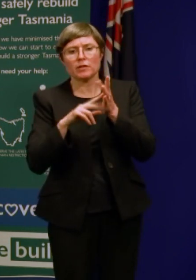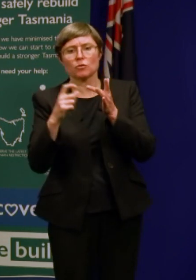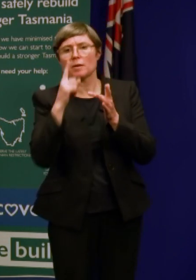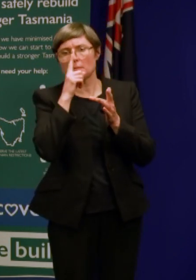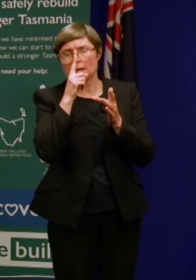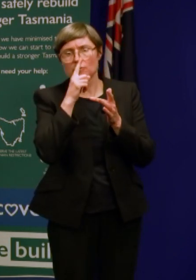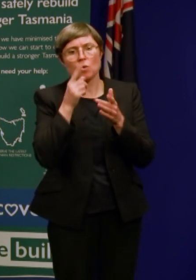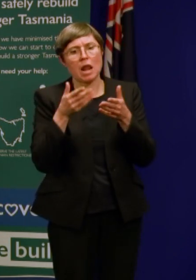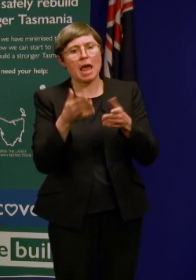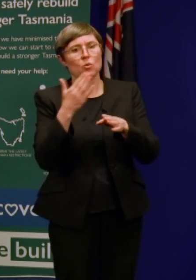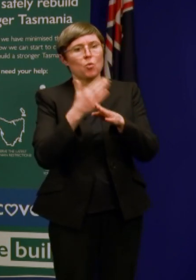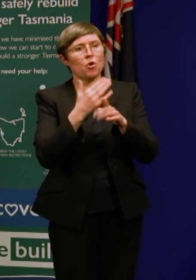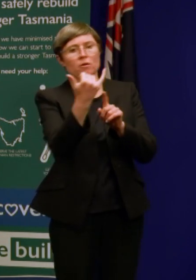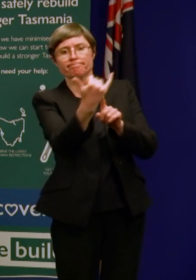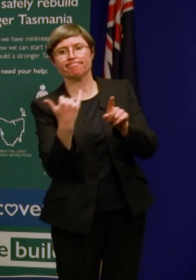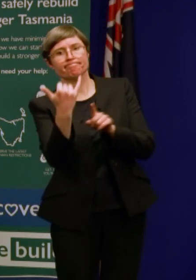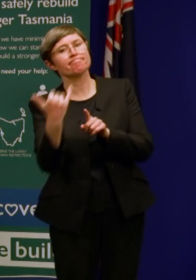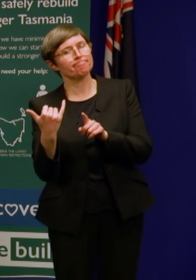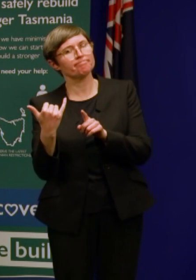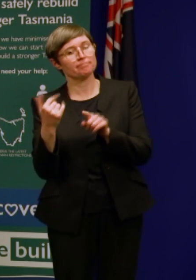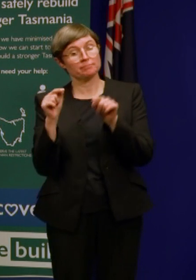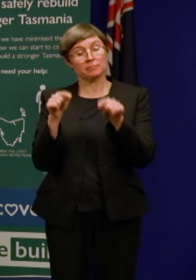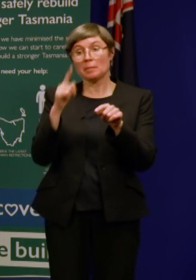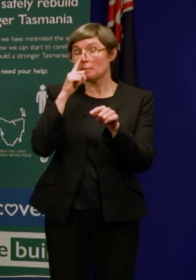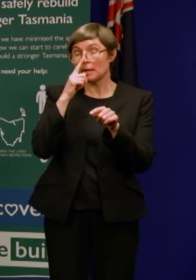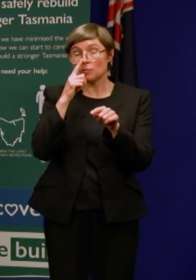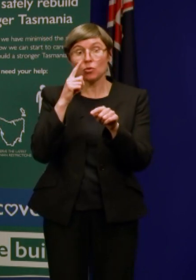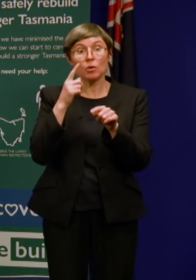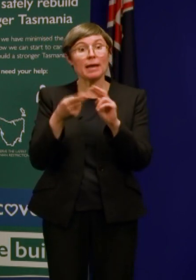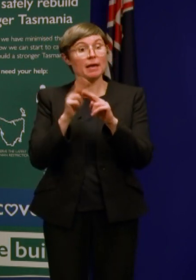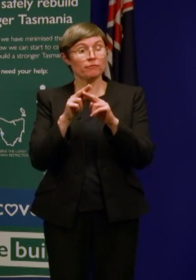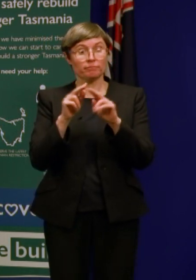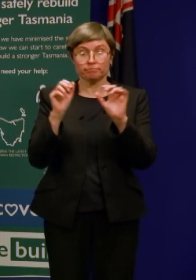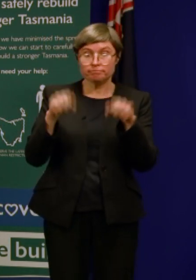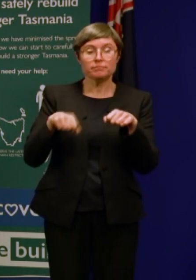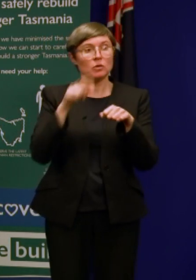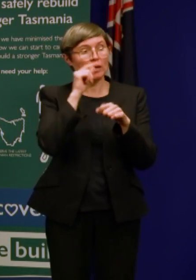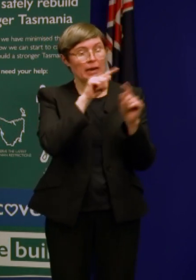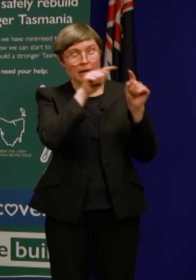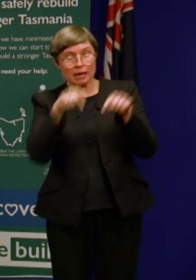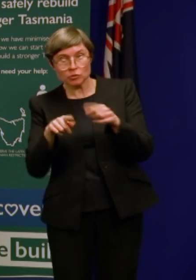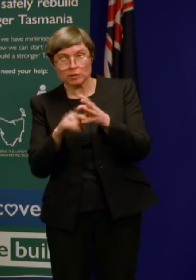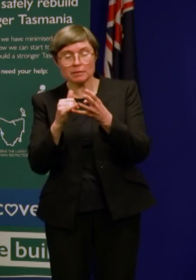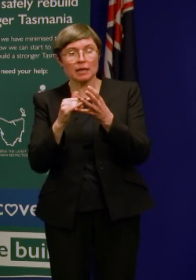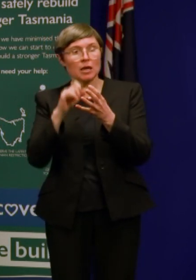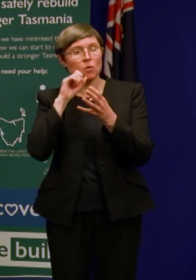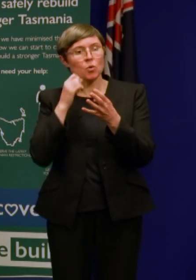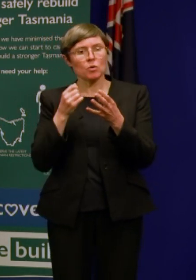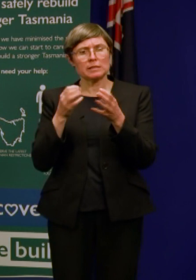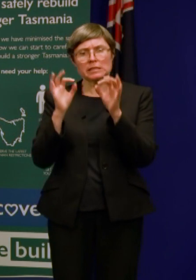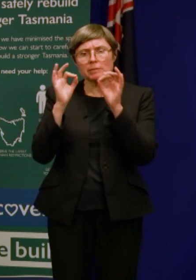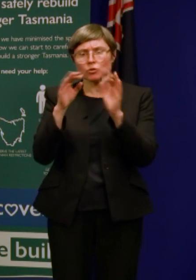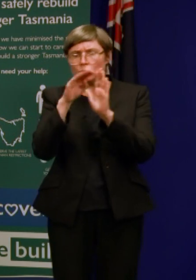around whom there'll be provisions to make sure that when they come into or back to Tasmania that they're here